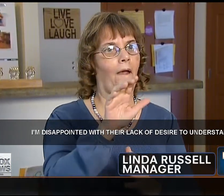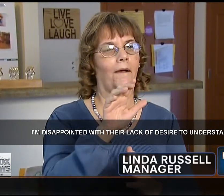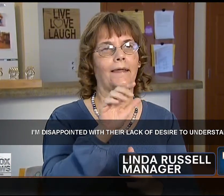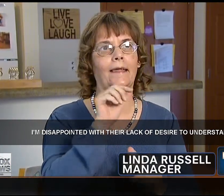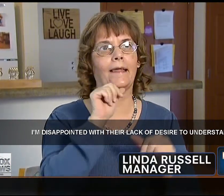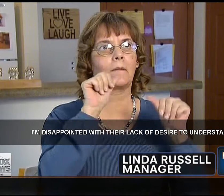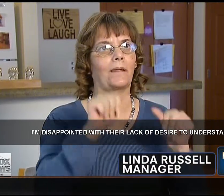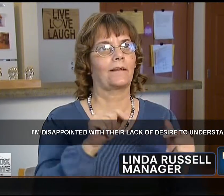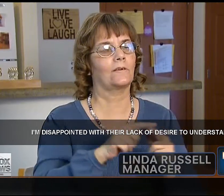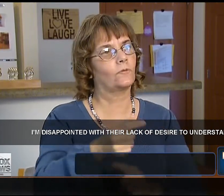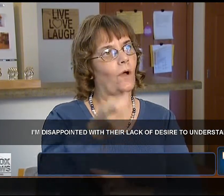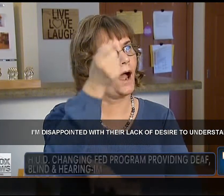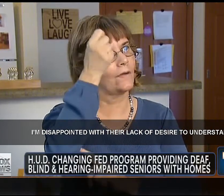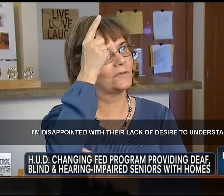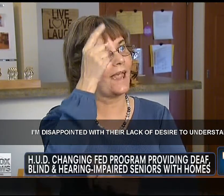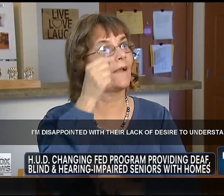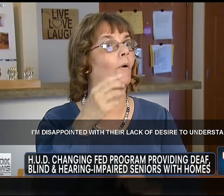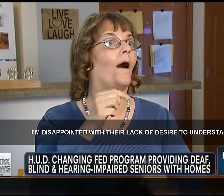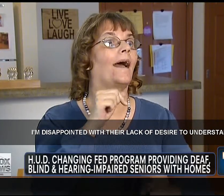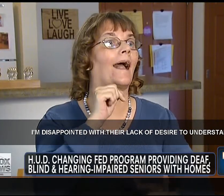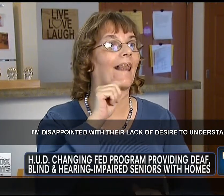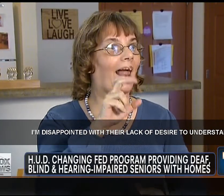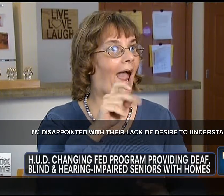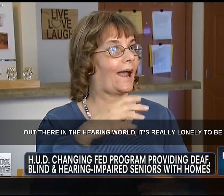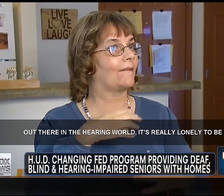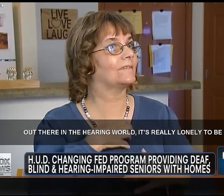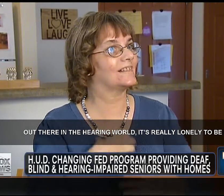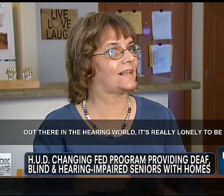understand. Out there in the hearing world, it's really lonely to be deaf.